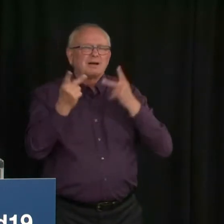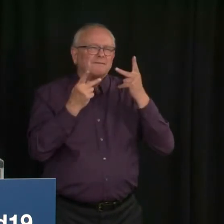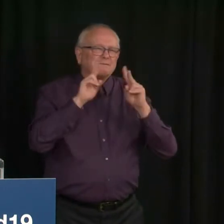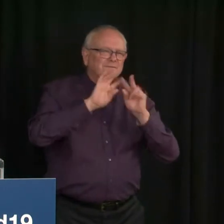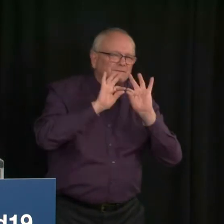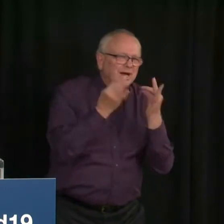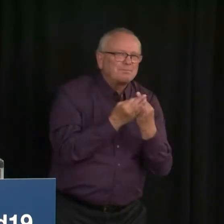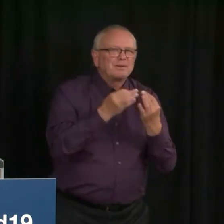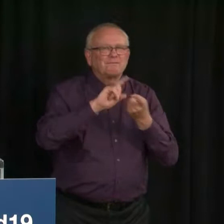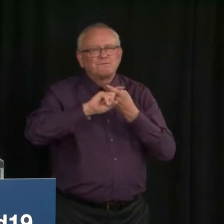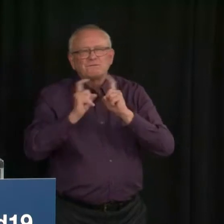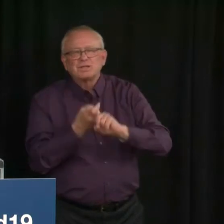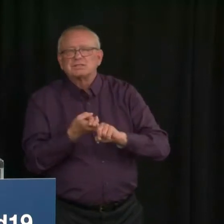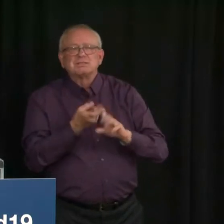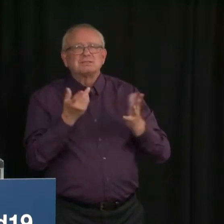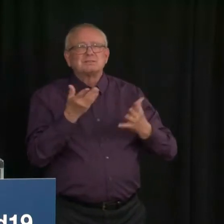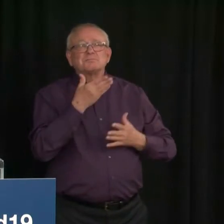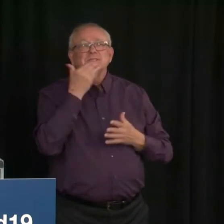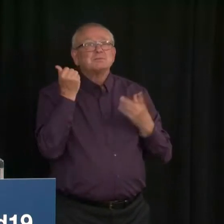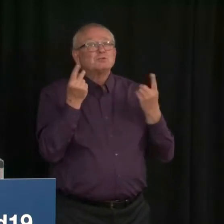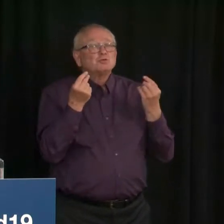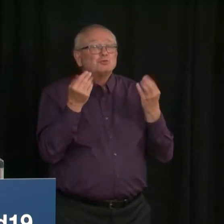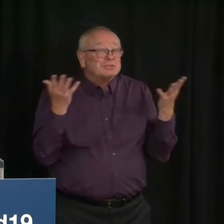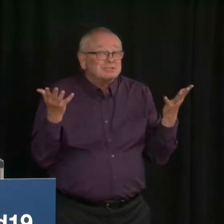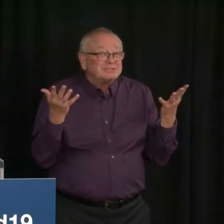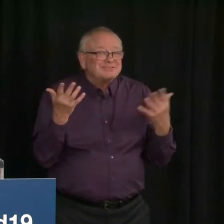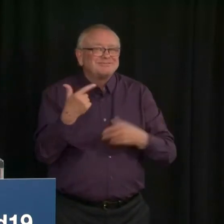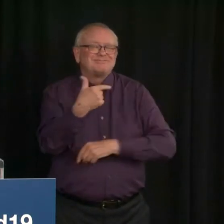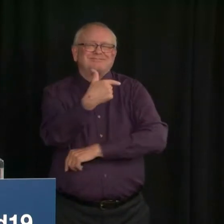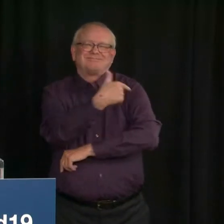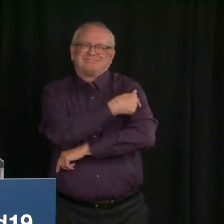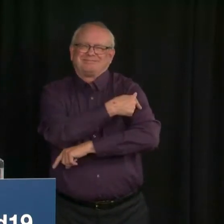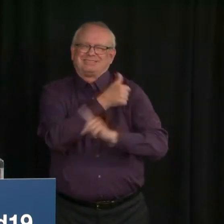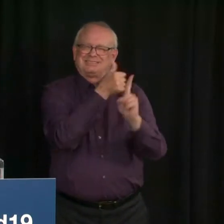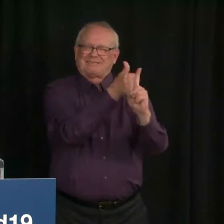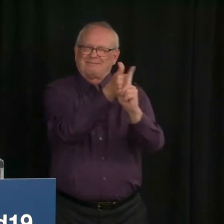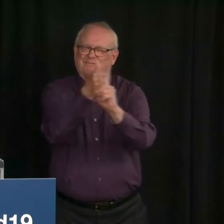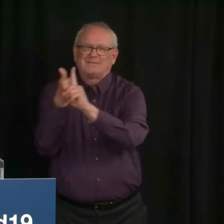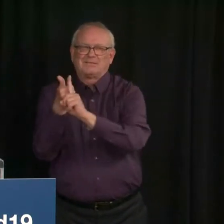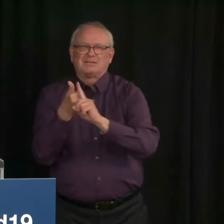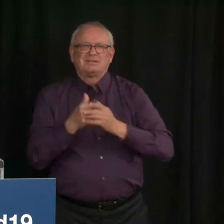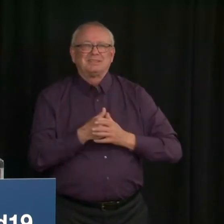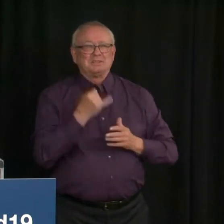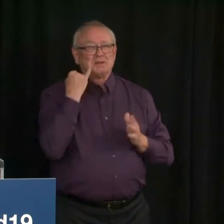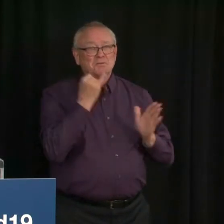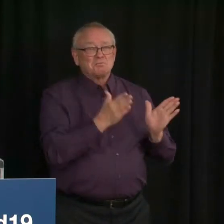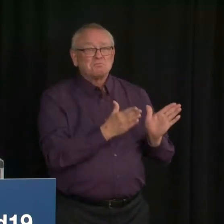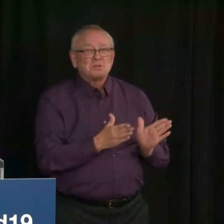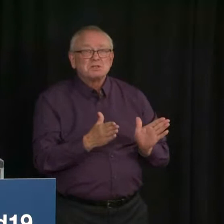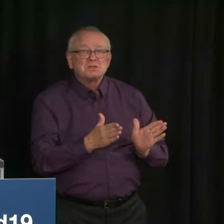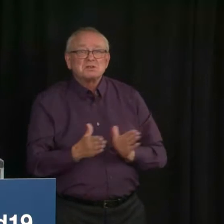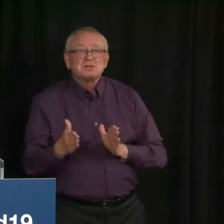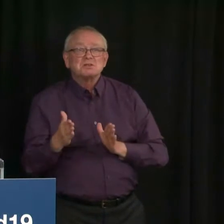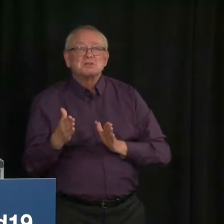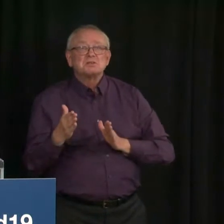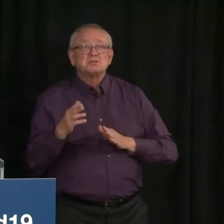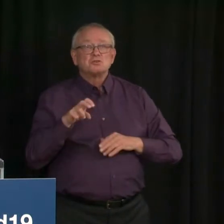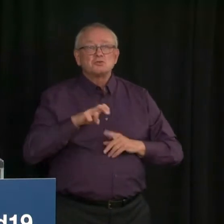that vaccine offers us, and thinking through as we're making our travel plans how we can mitigate